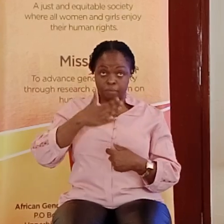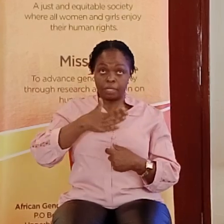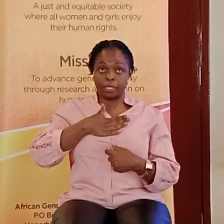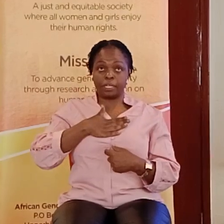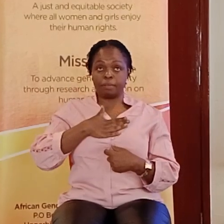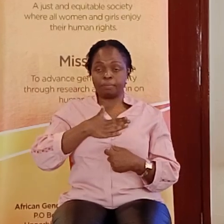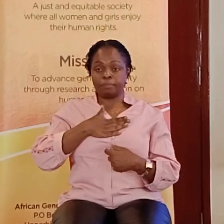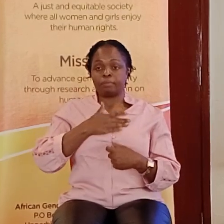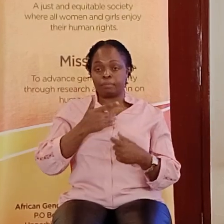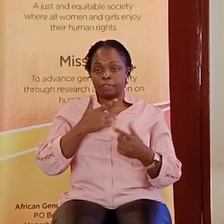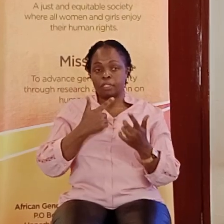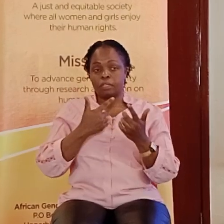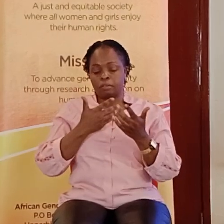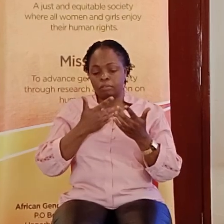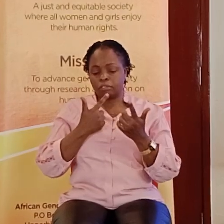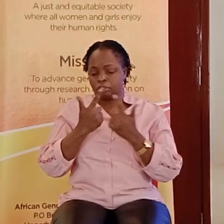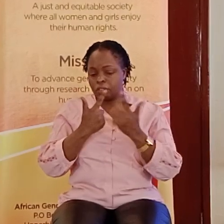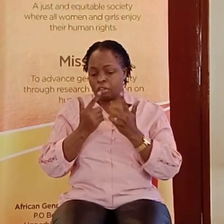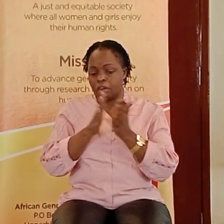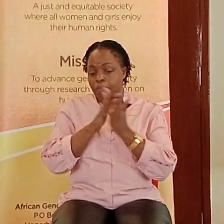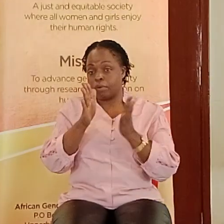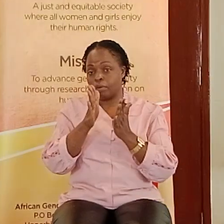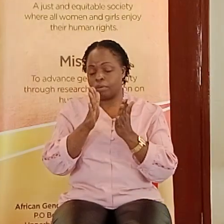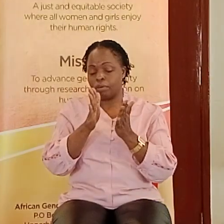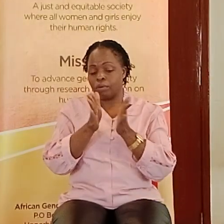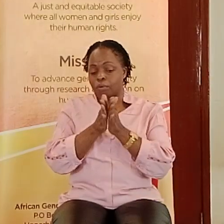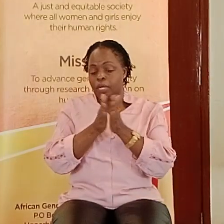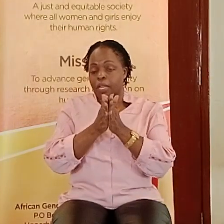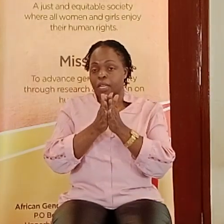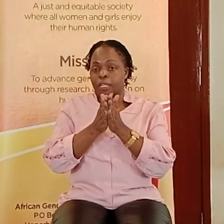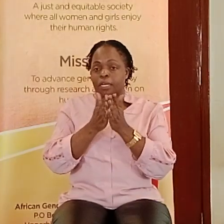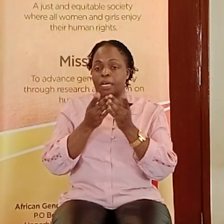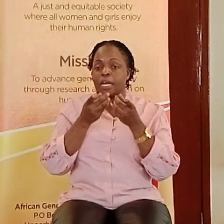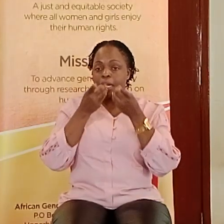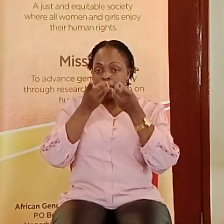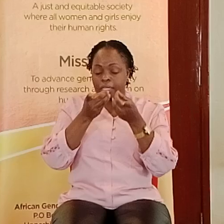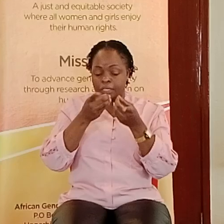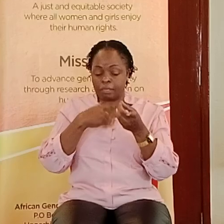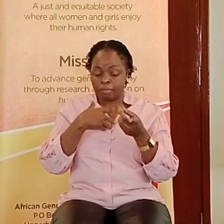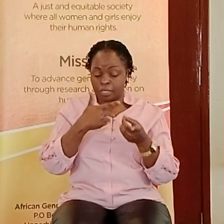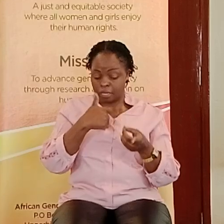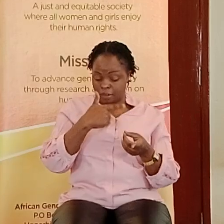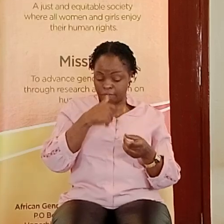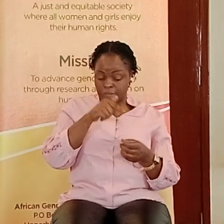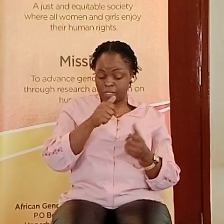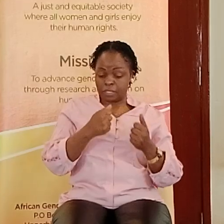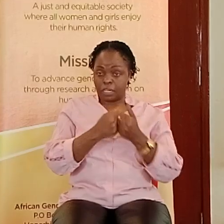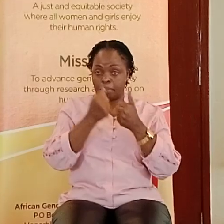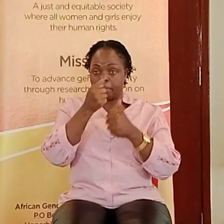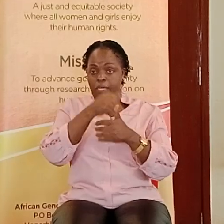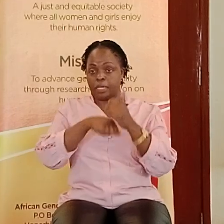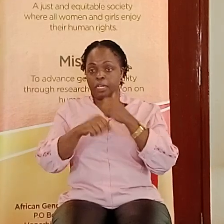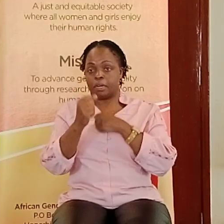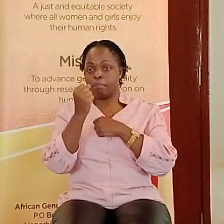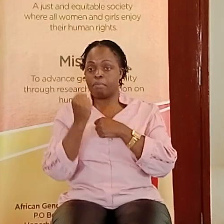talk more with data. And I got this that happened in May. And I can just read